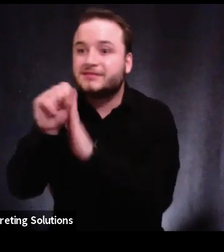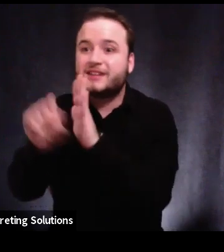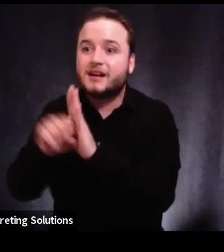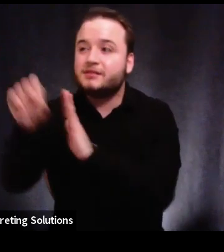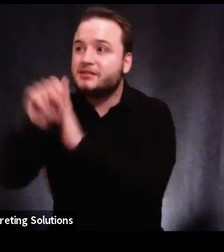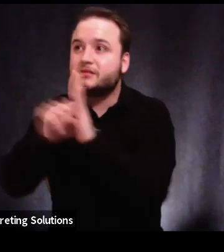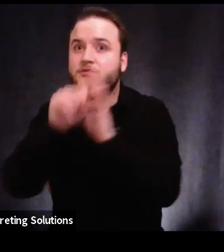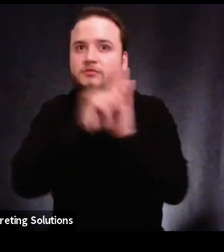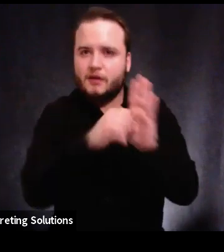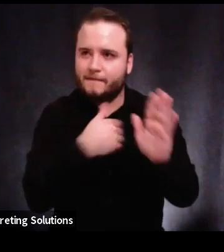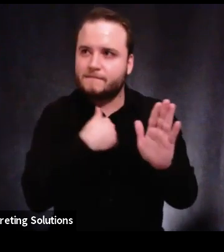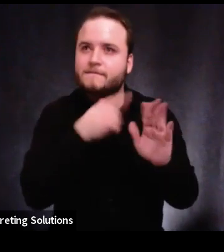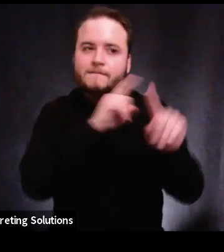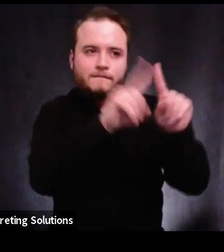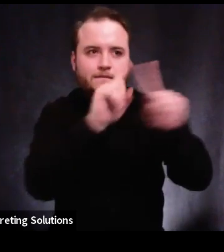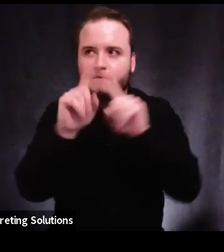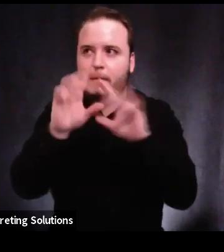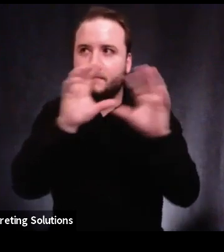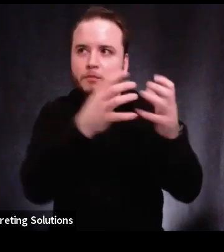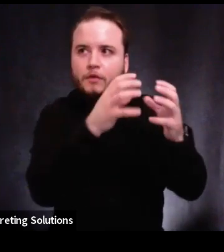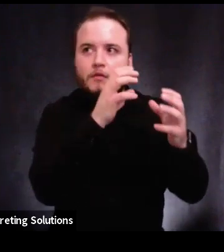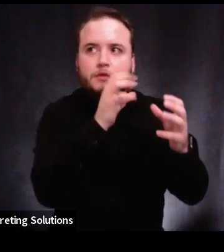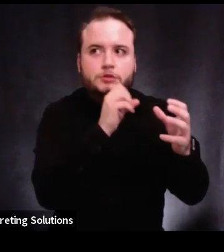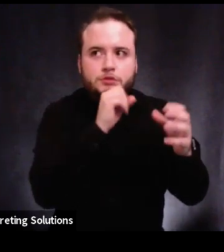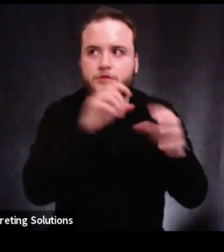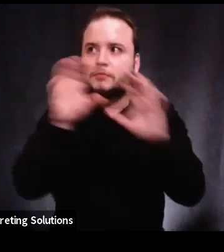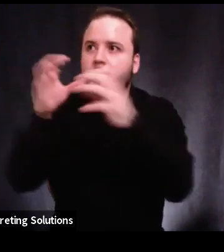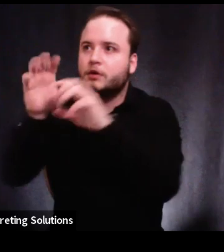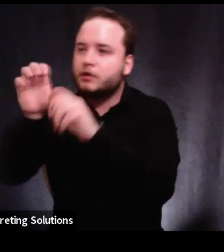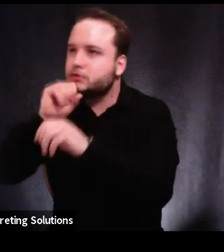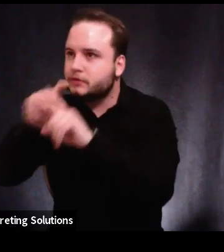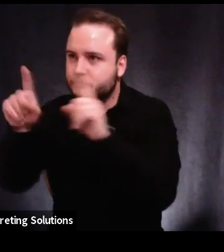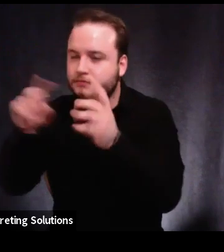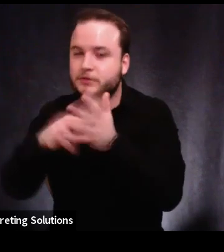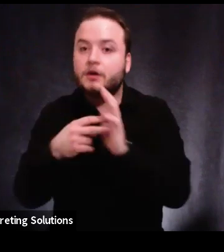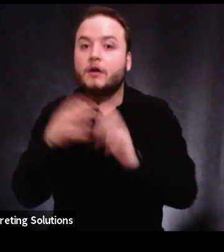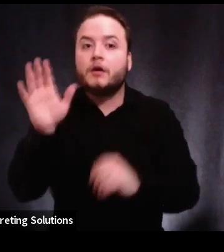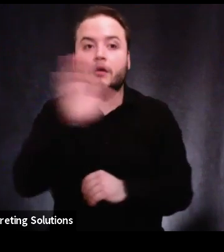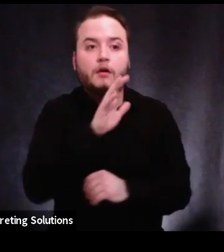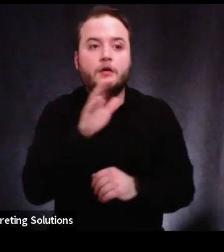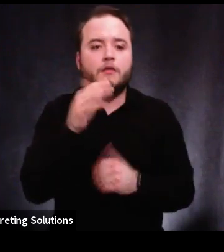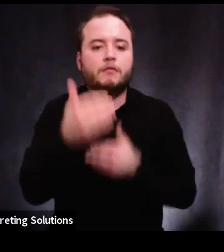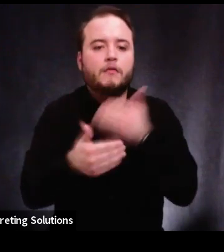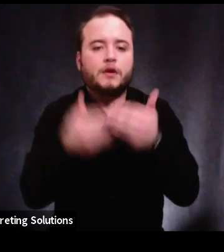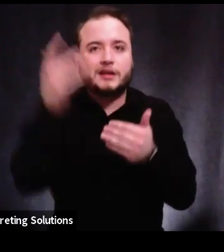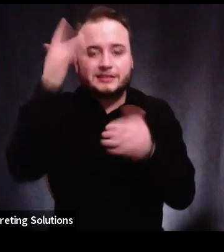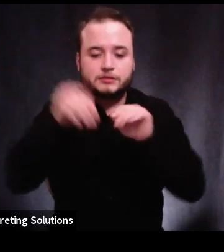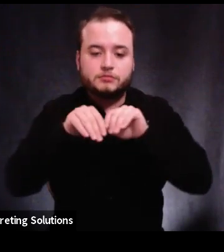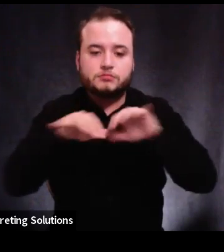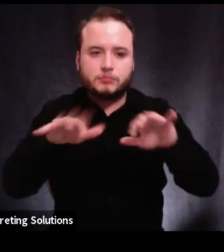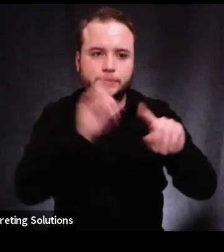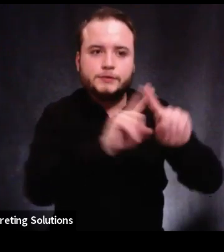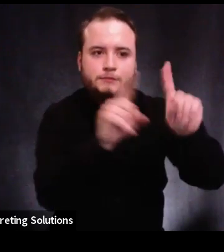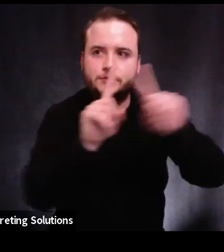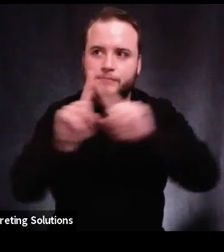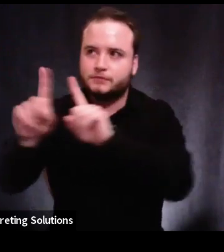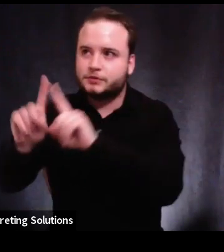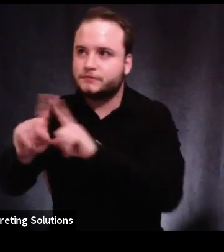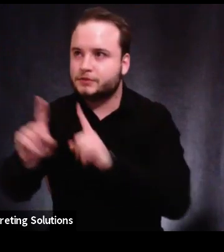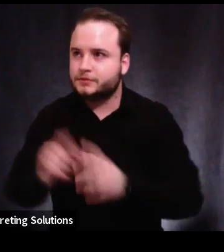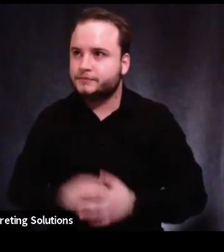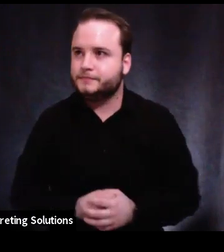speak, compartments of the disease. And then to fit the model to actual Minnesota